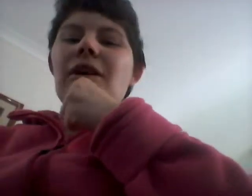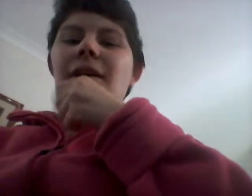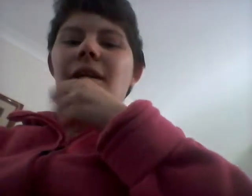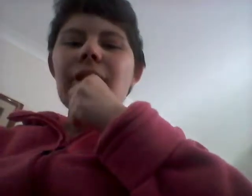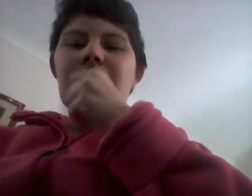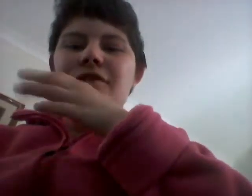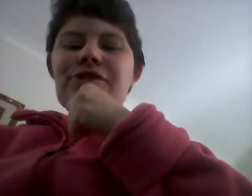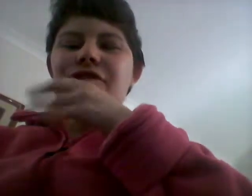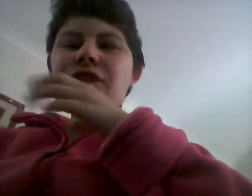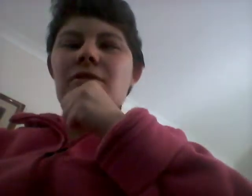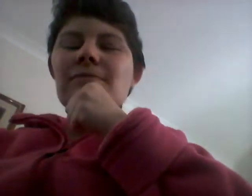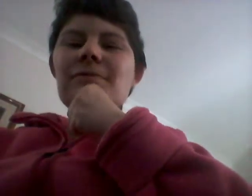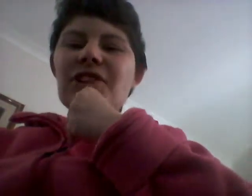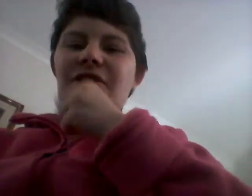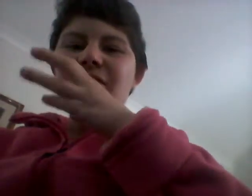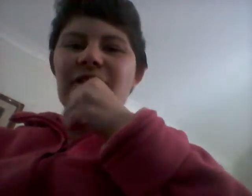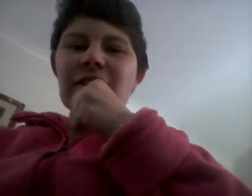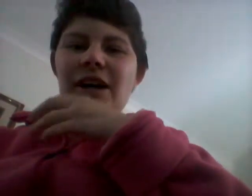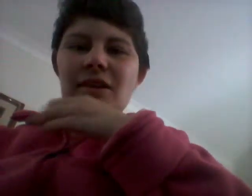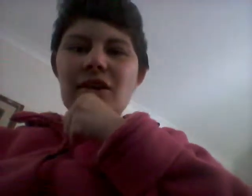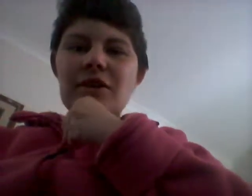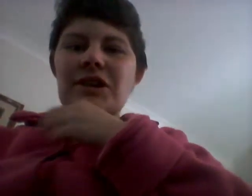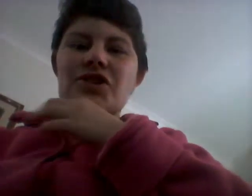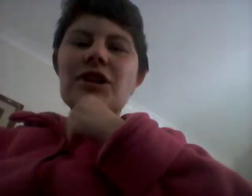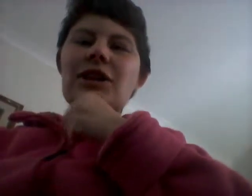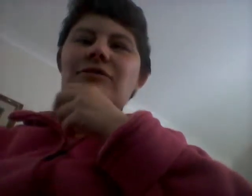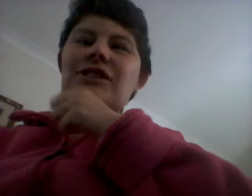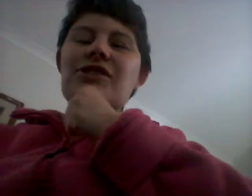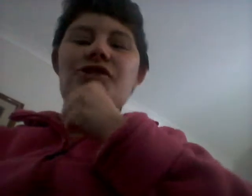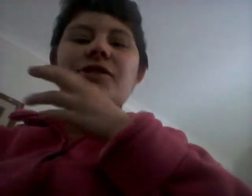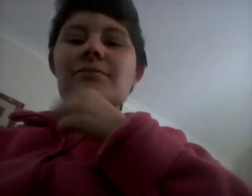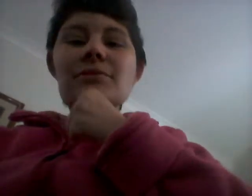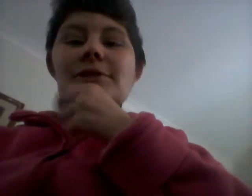And you pretend you're orange. Orange. Oh, I love this that. This is another color, orange. Orange.